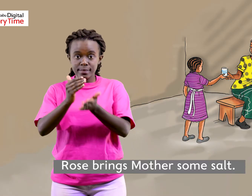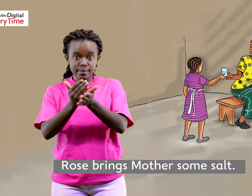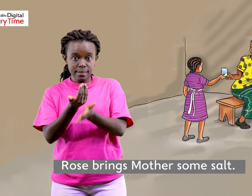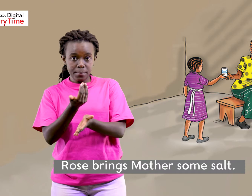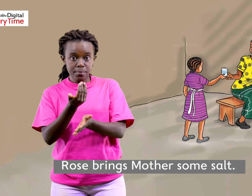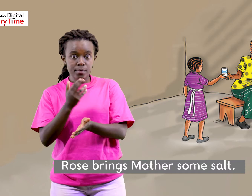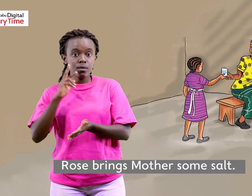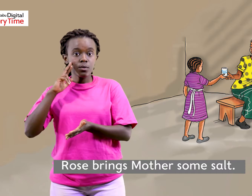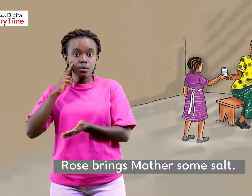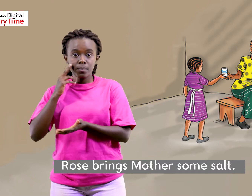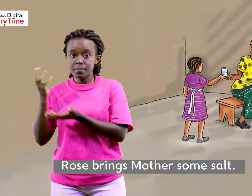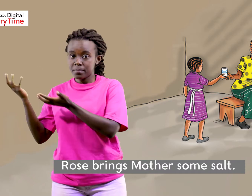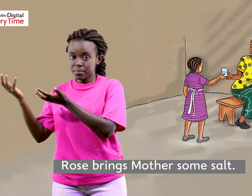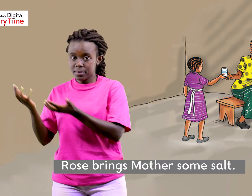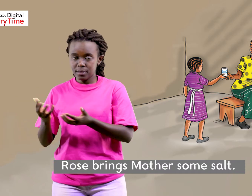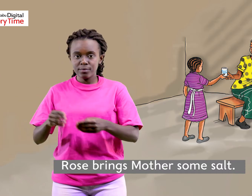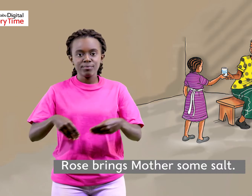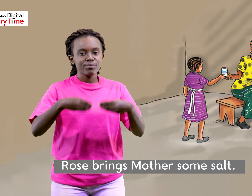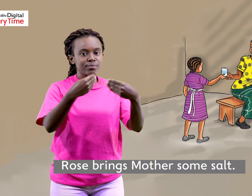Rose brings Mother some salt.